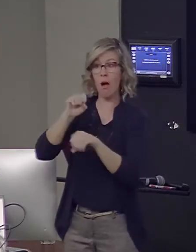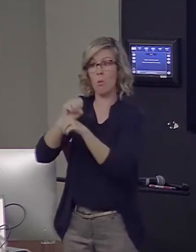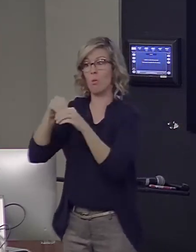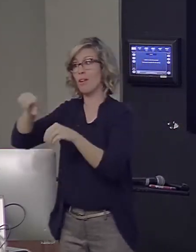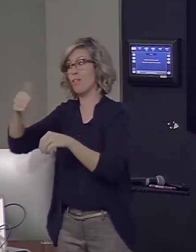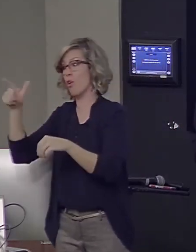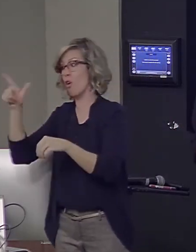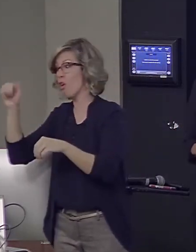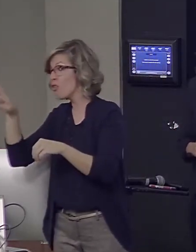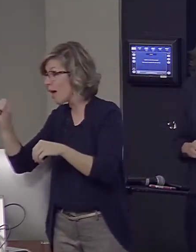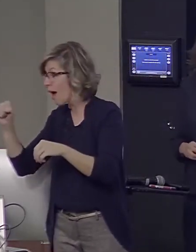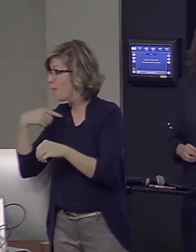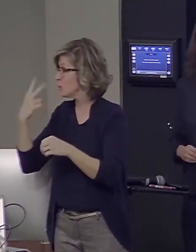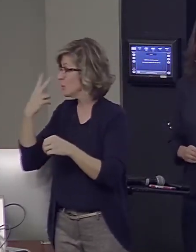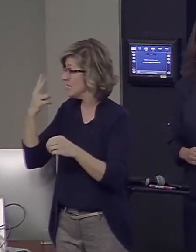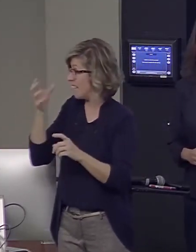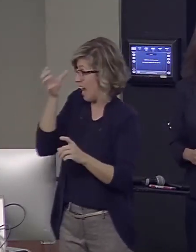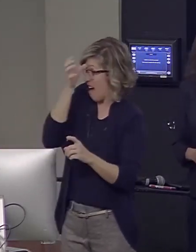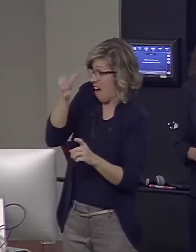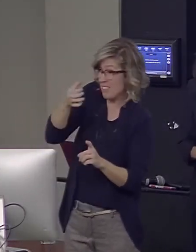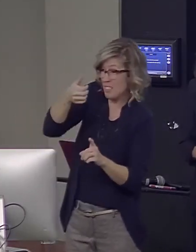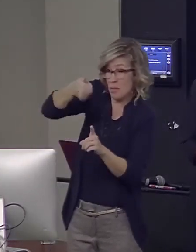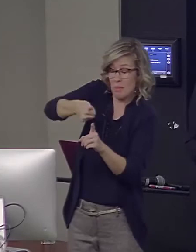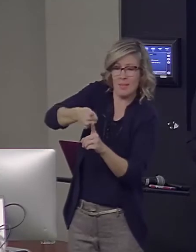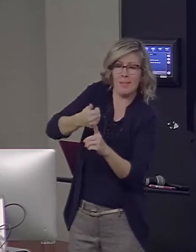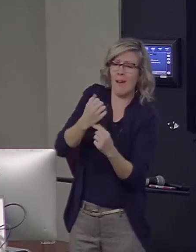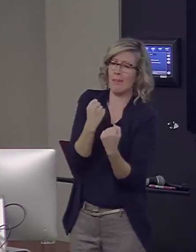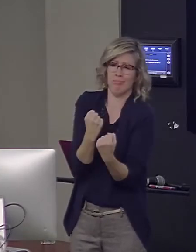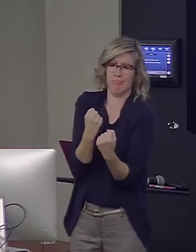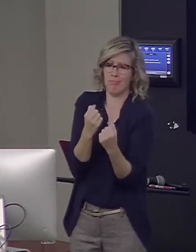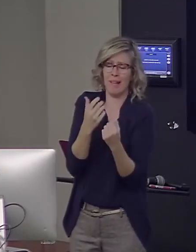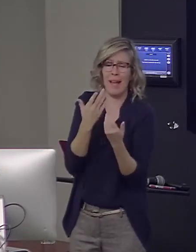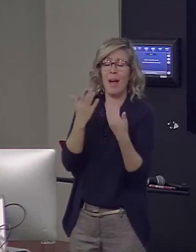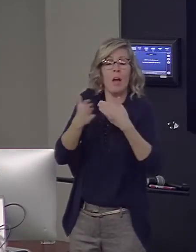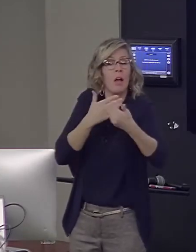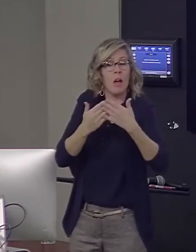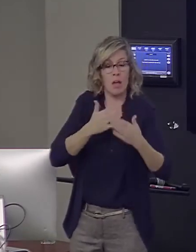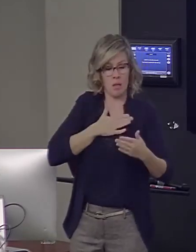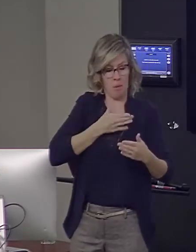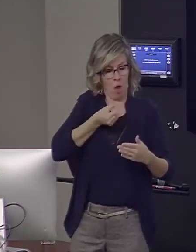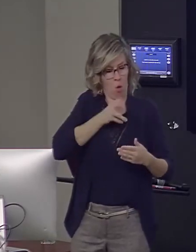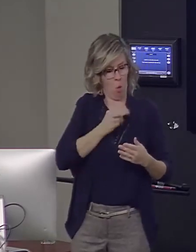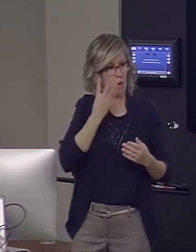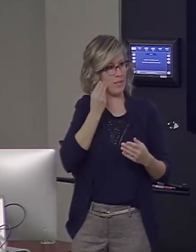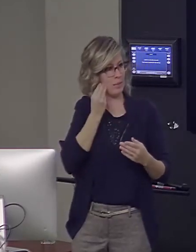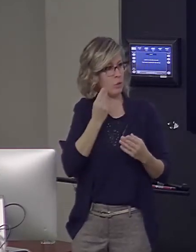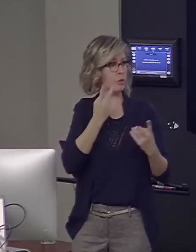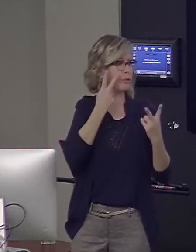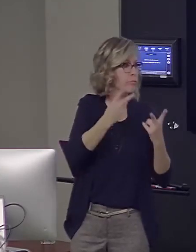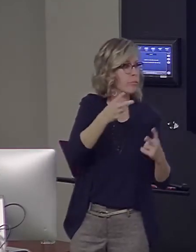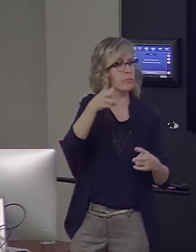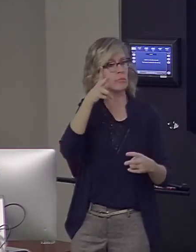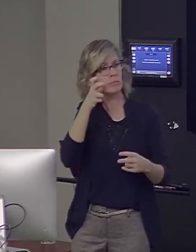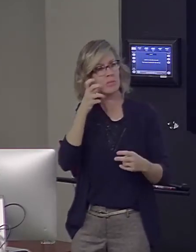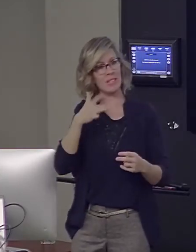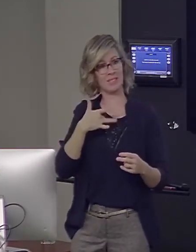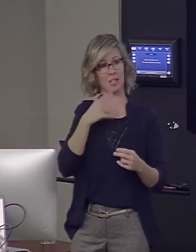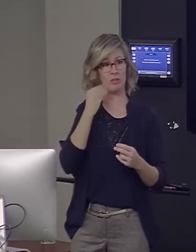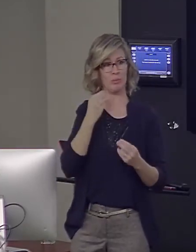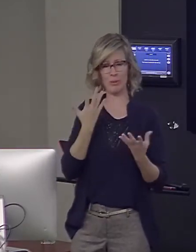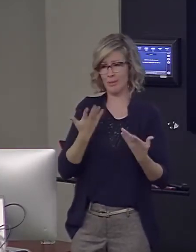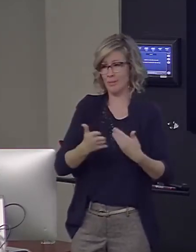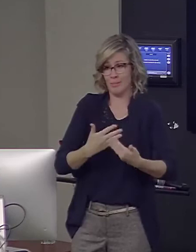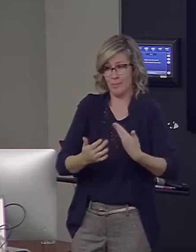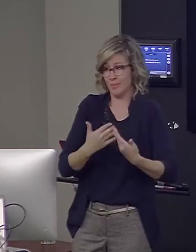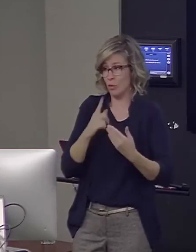is that concepts are really resistant to first-person changes in sensory experience. So there's lots and lots of